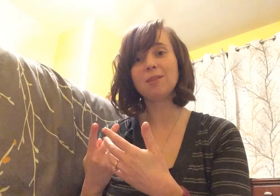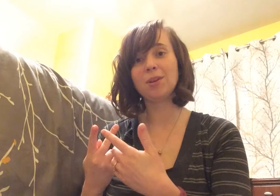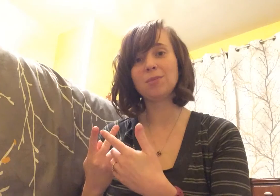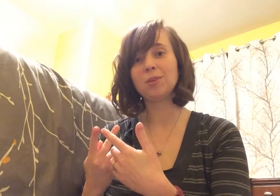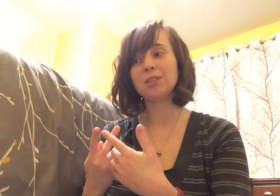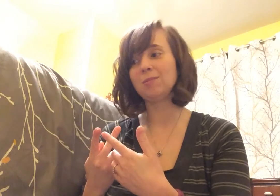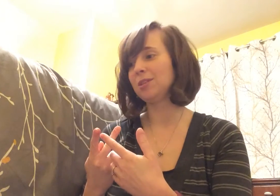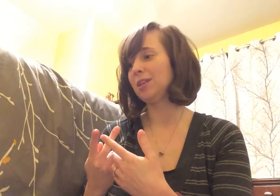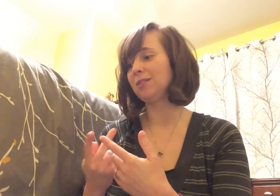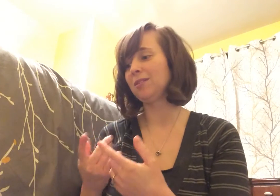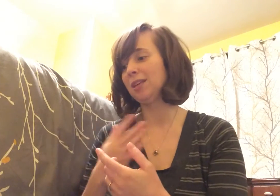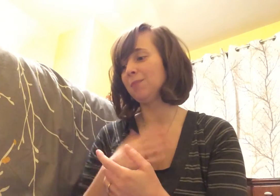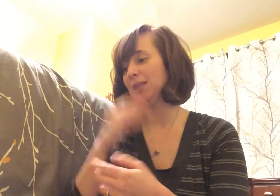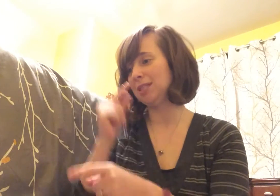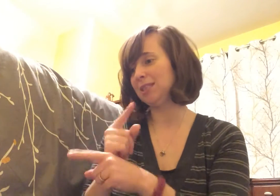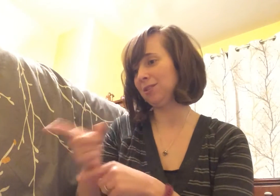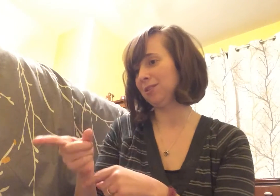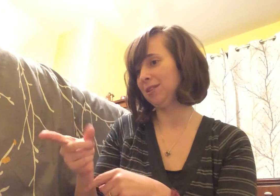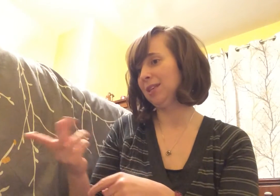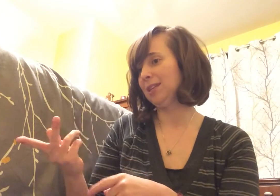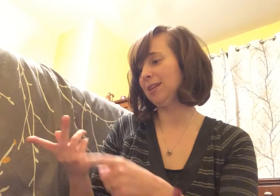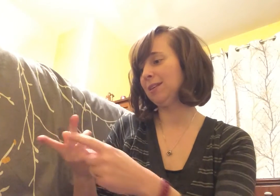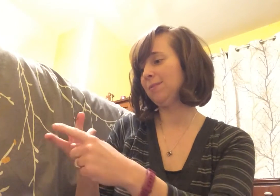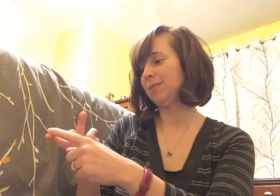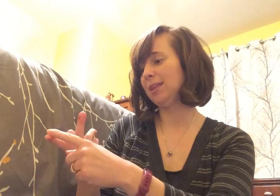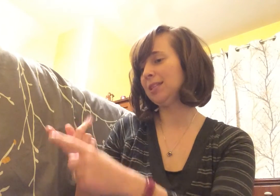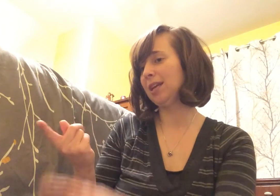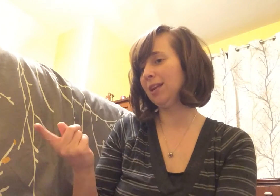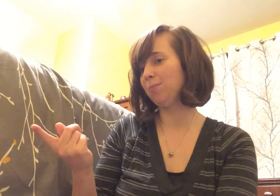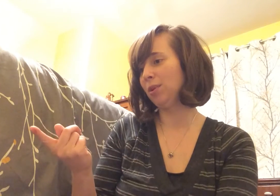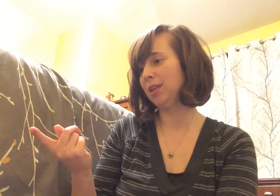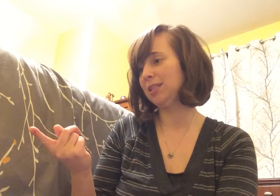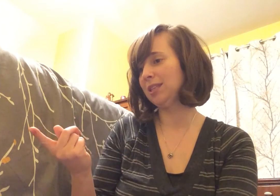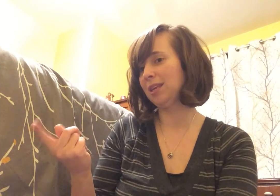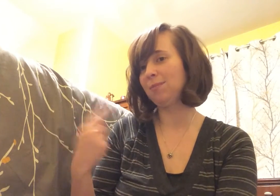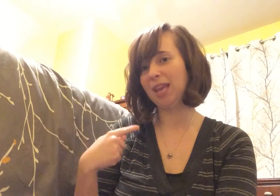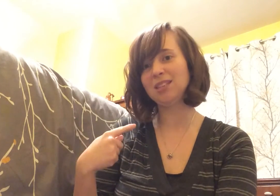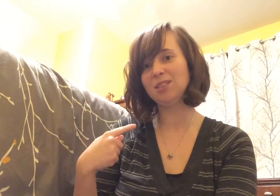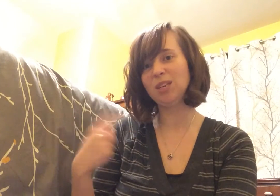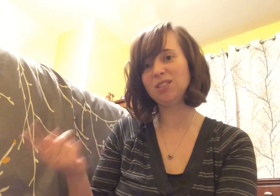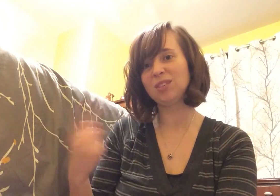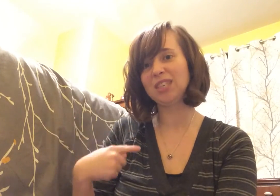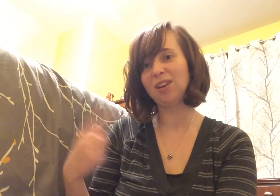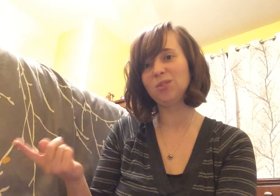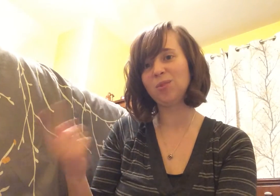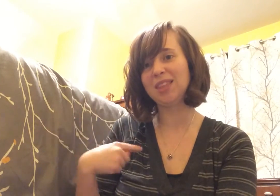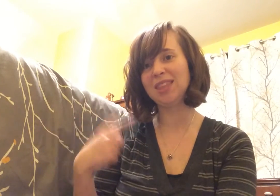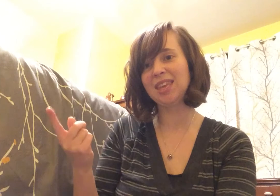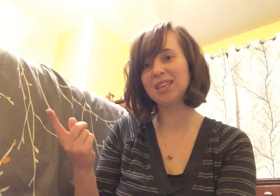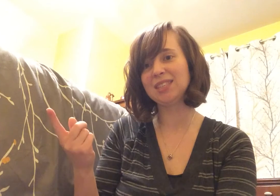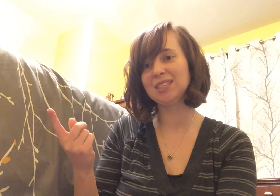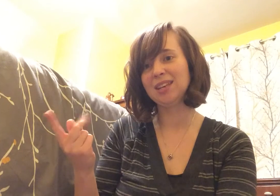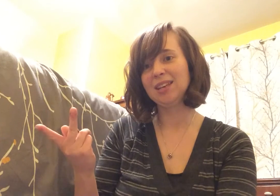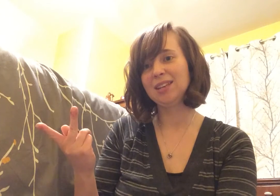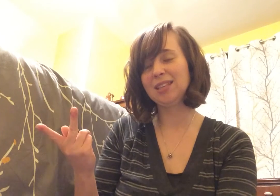about the person in particular, like my sister, it's kind of like pointing to them and to me. So instead of doing this, it's